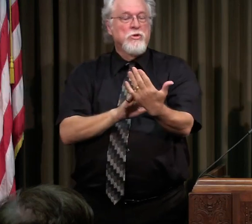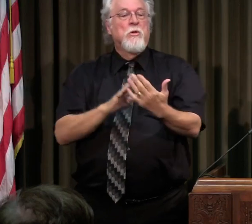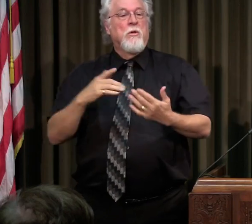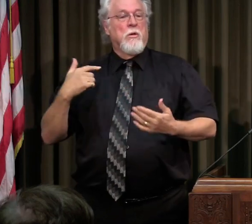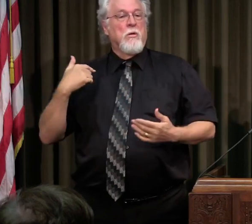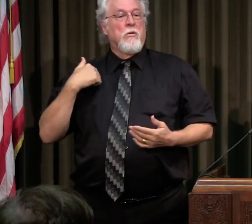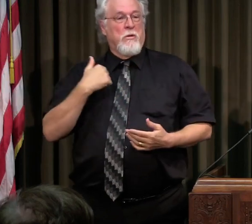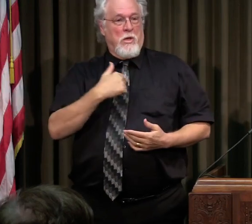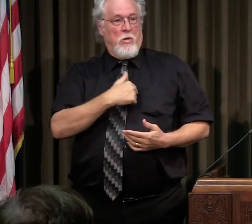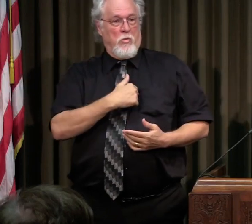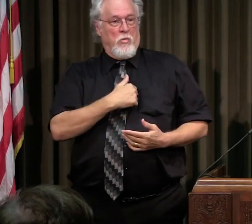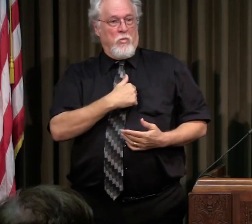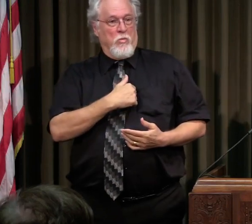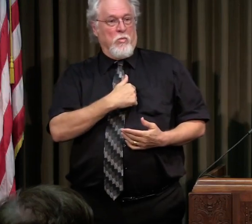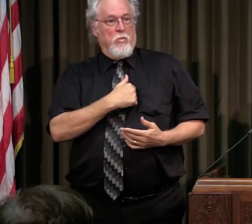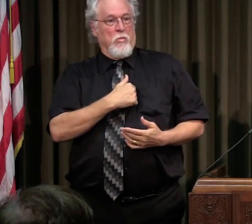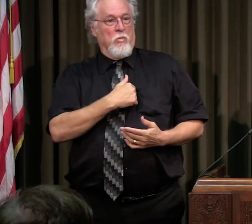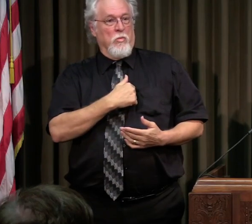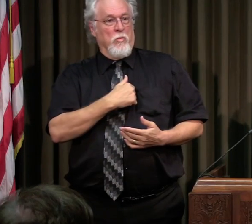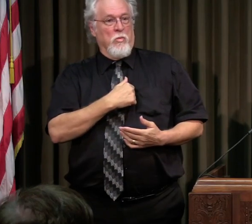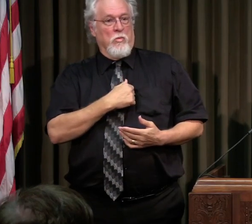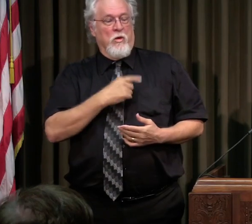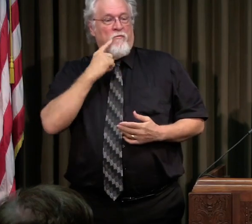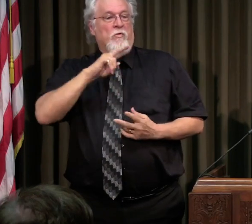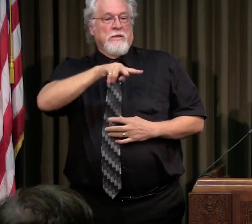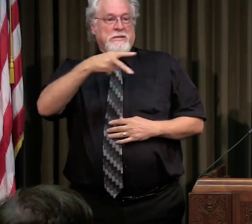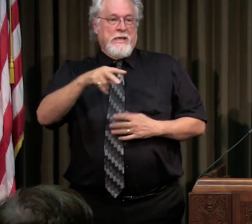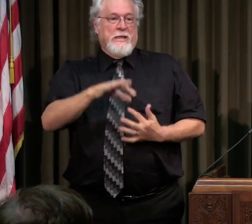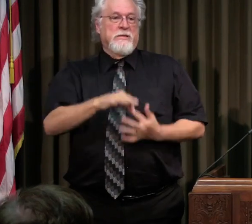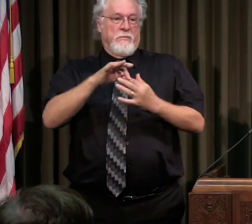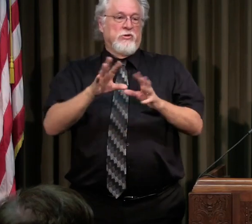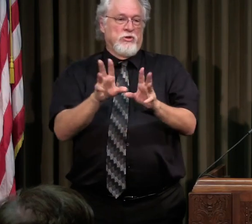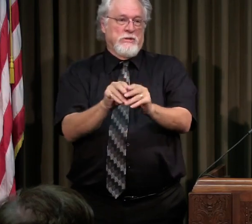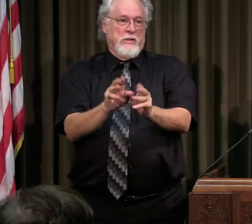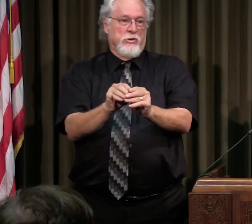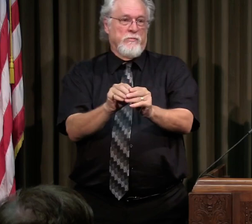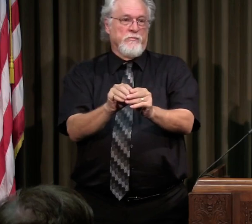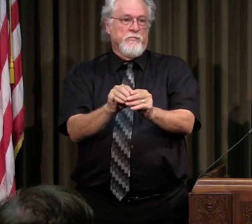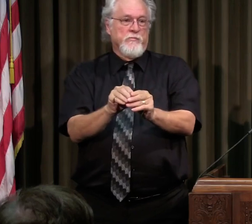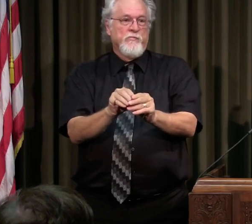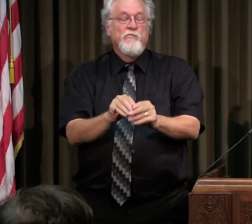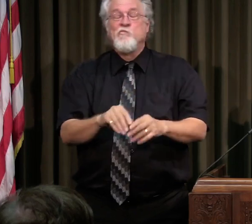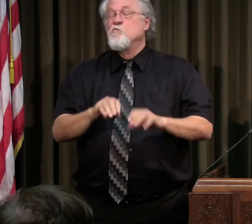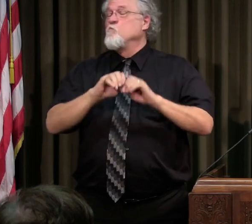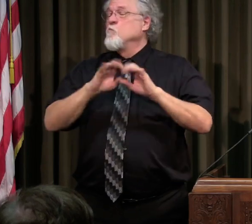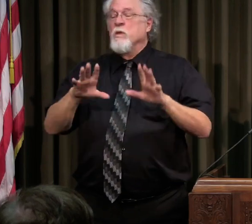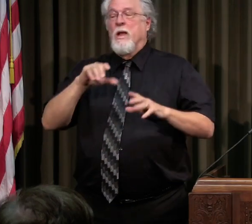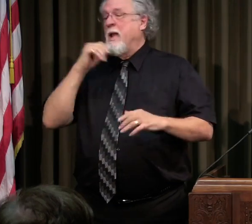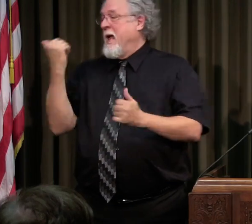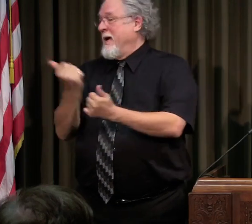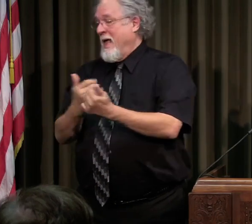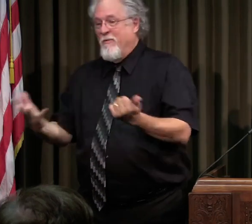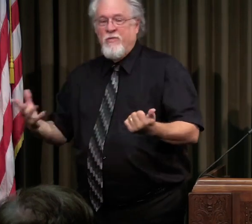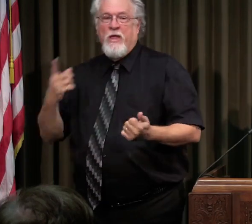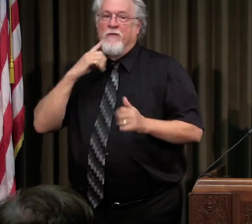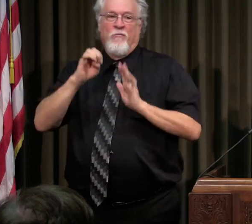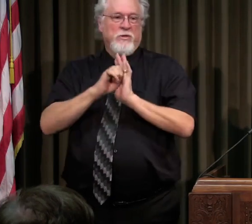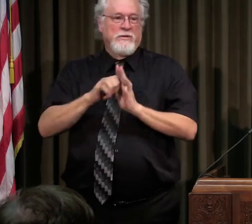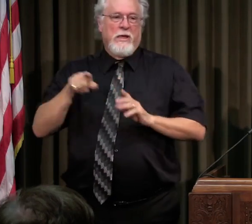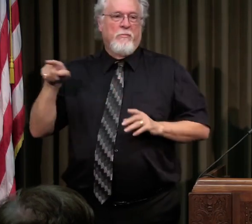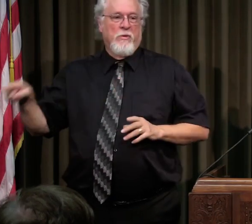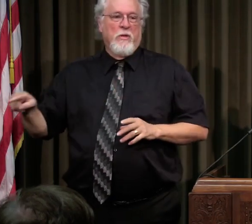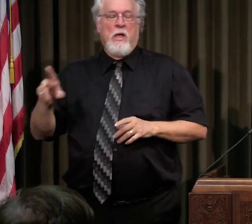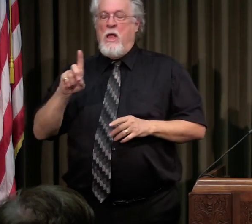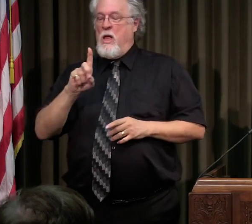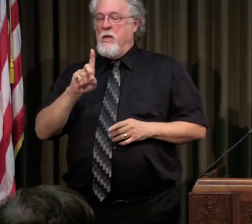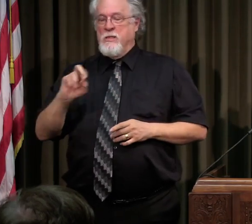should go in that second special session. So it would obviously it wouldn't be everything, for example, that was in